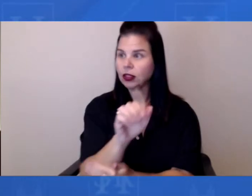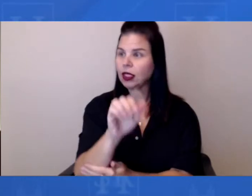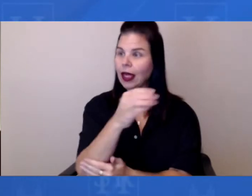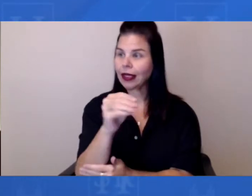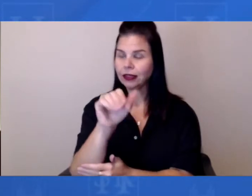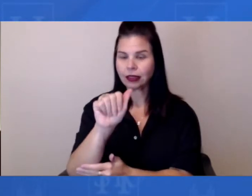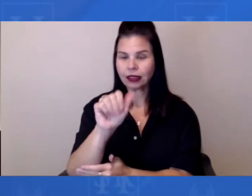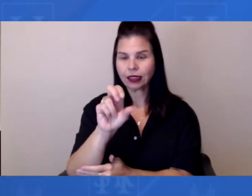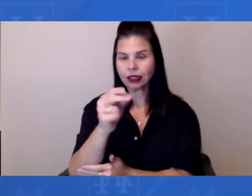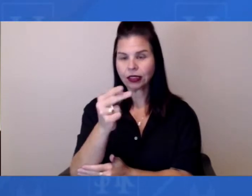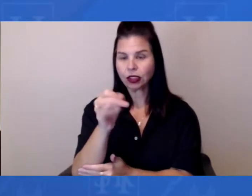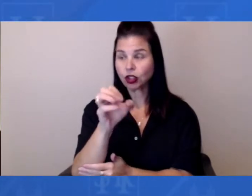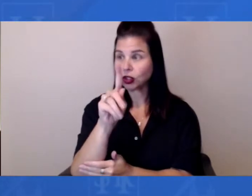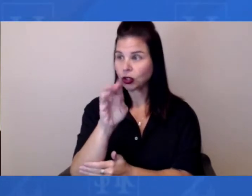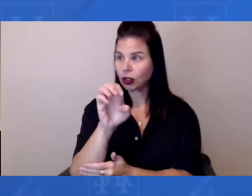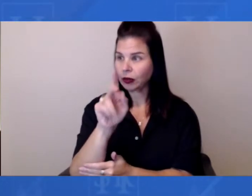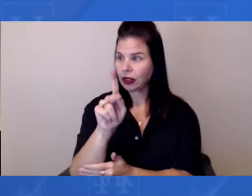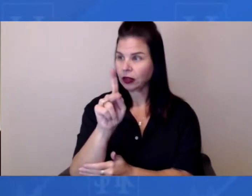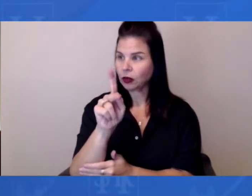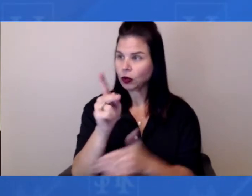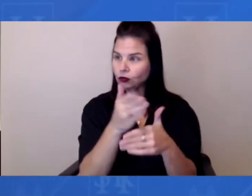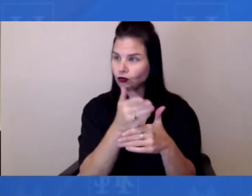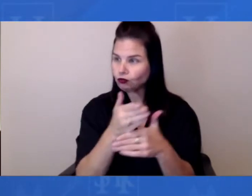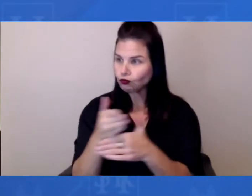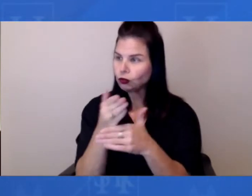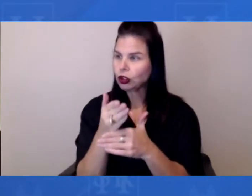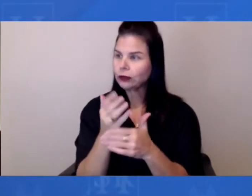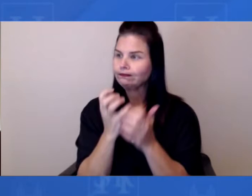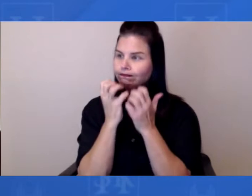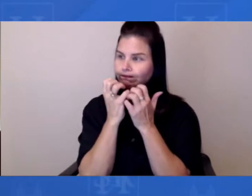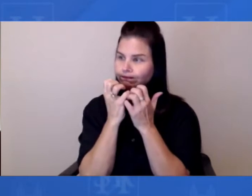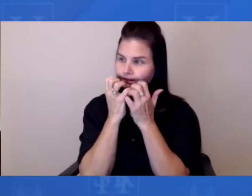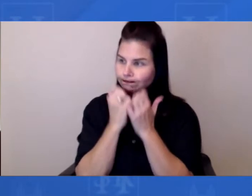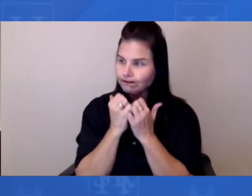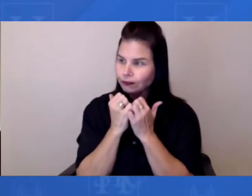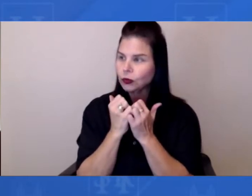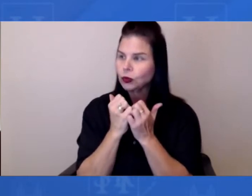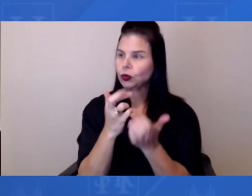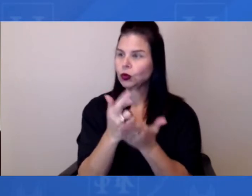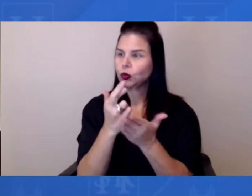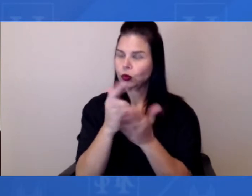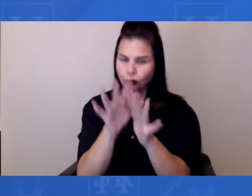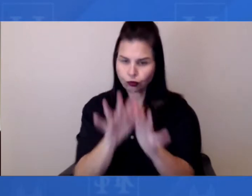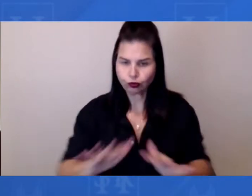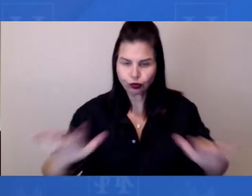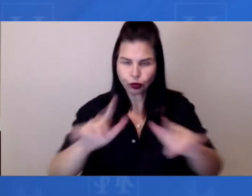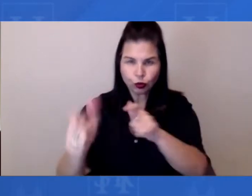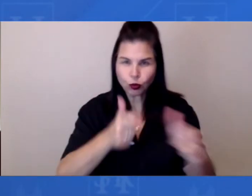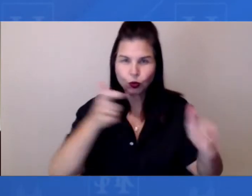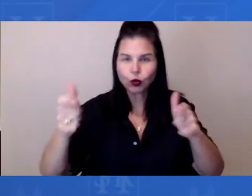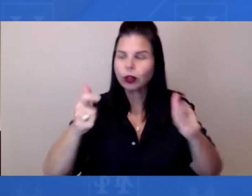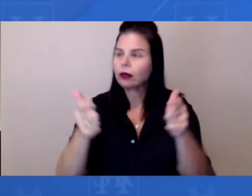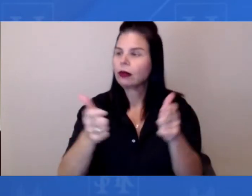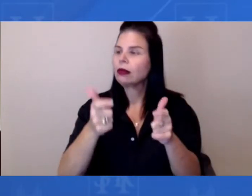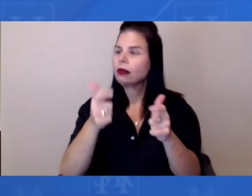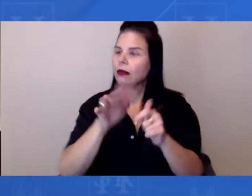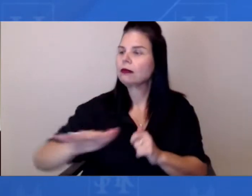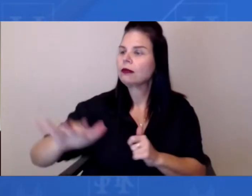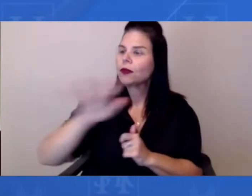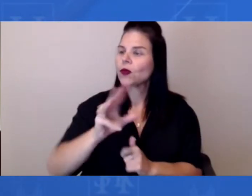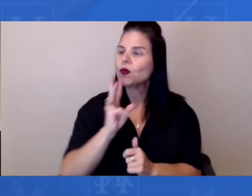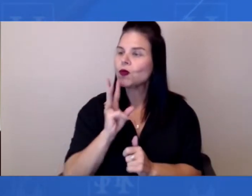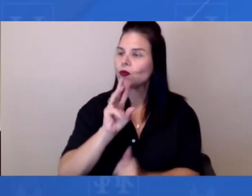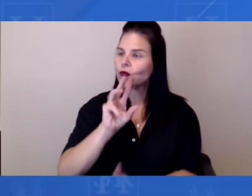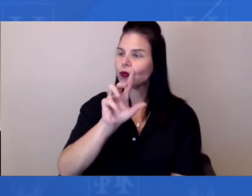resources around the Great Lakes. We further acknowledge that this land is covered by the